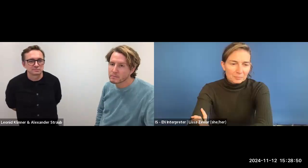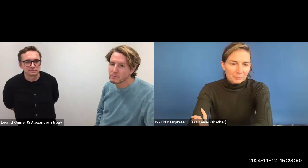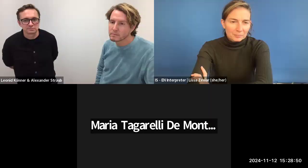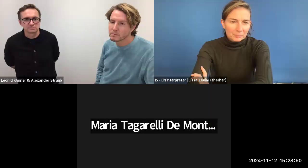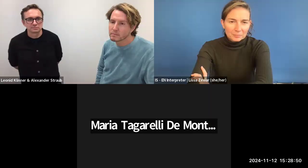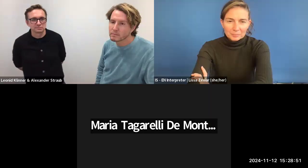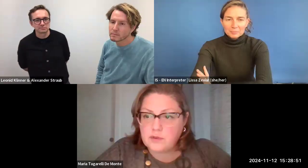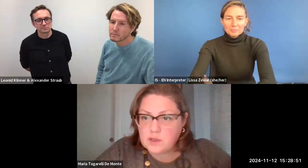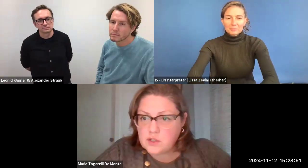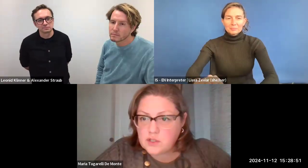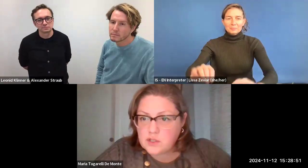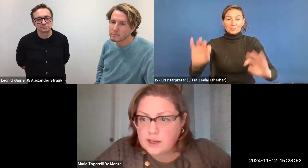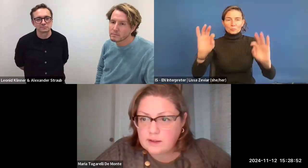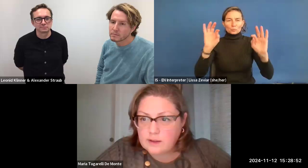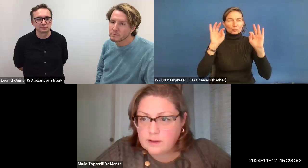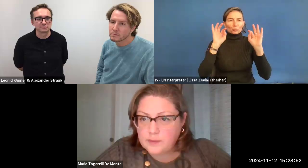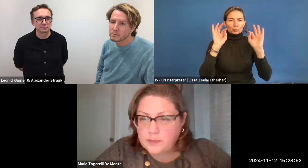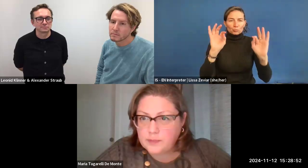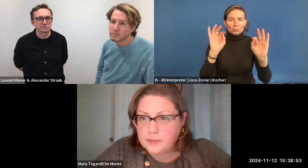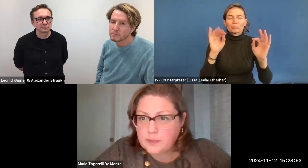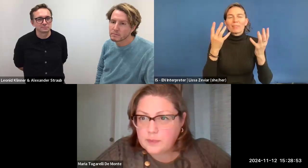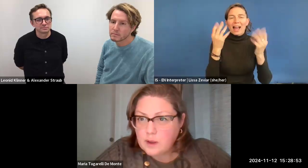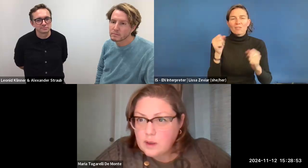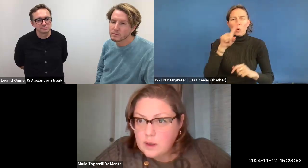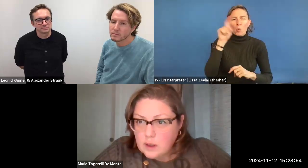All right, I have a question from the chat.